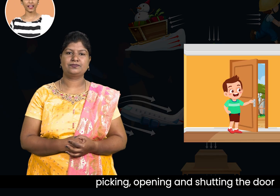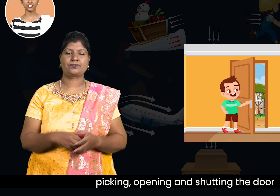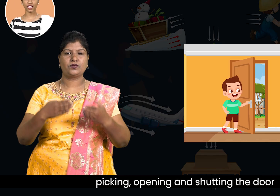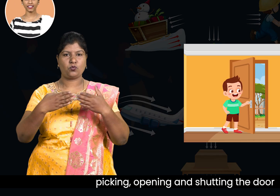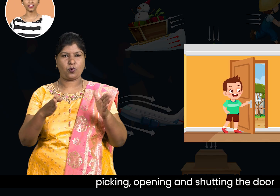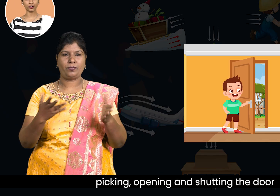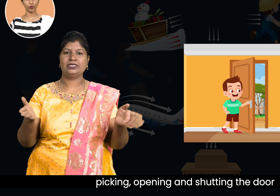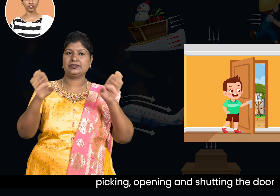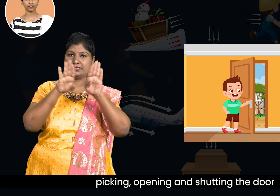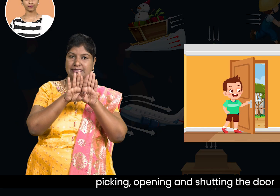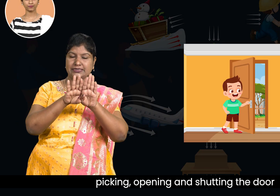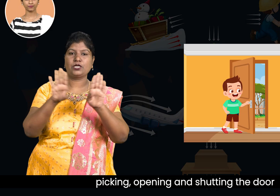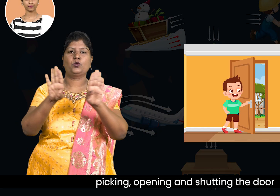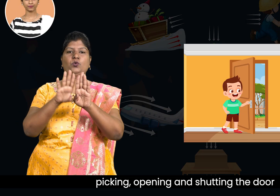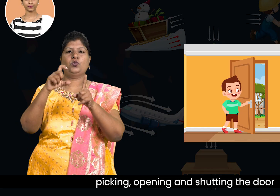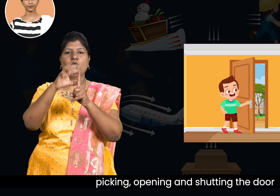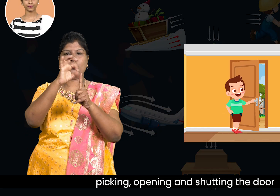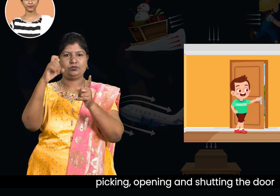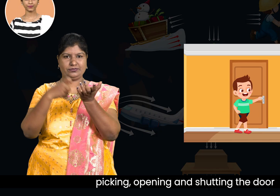opening and shutting the door,